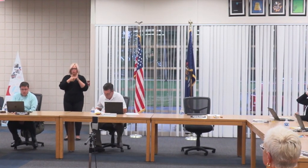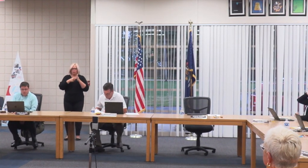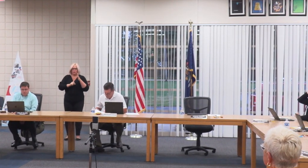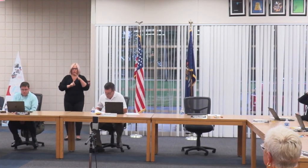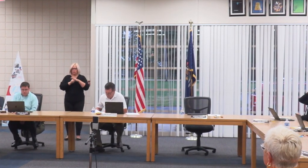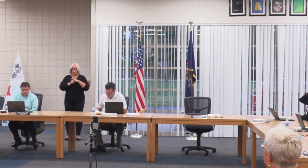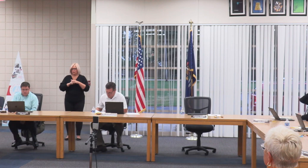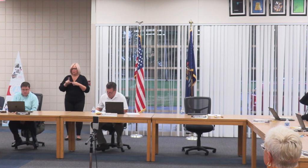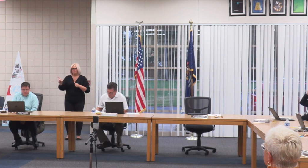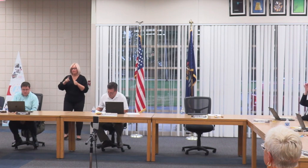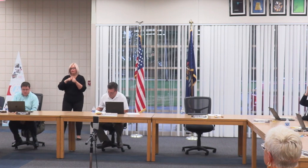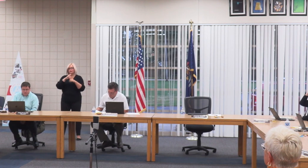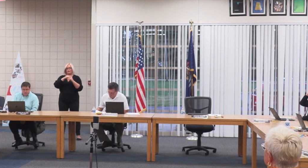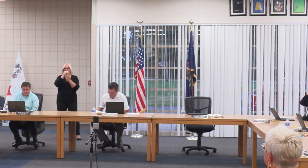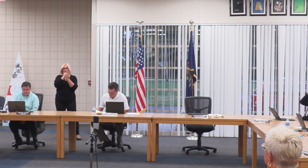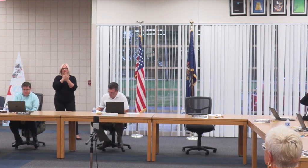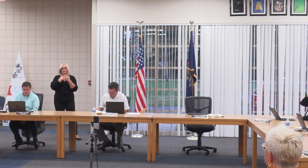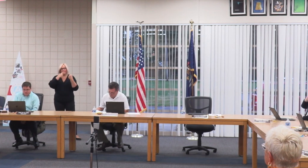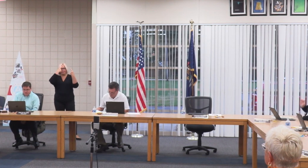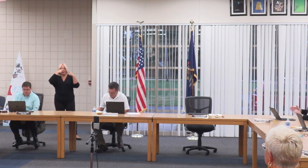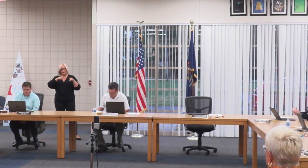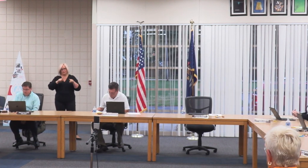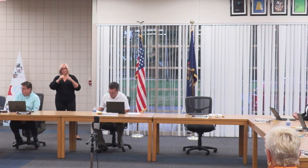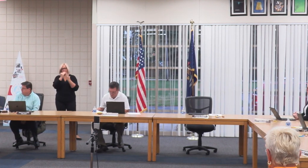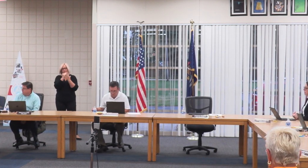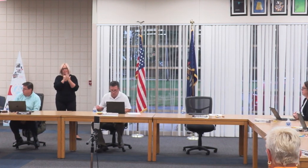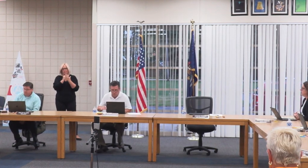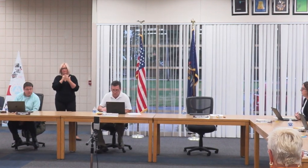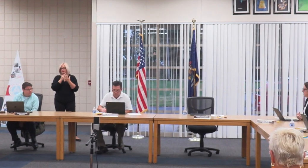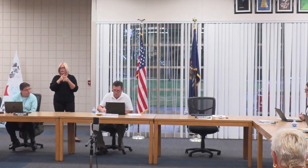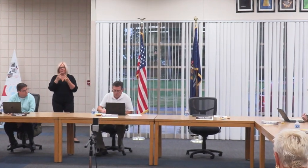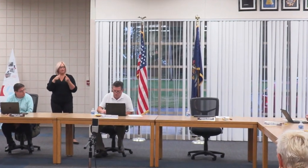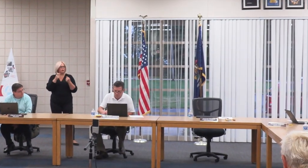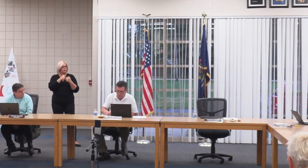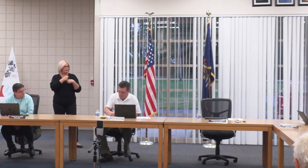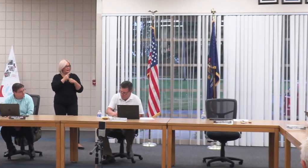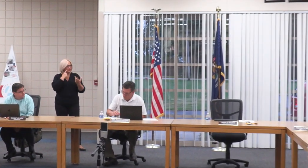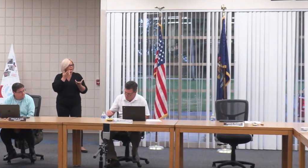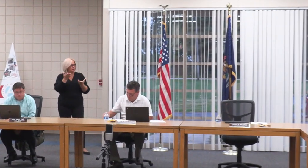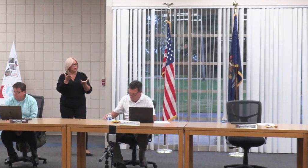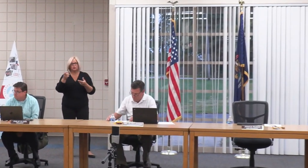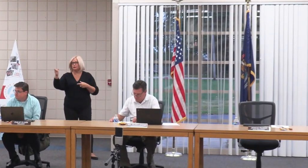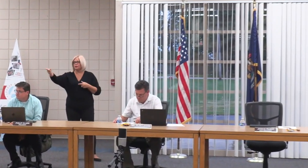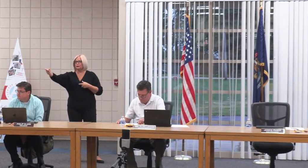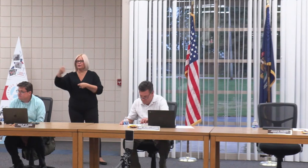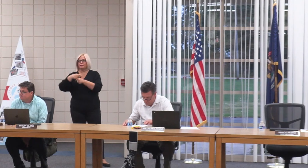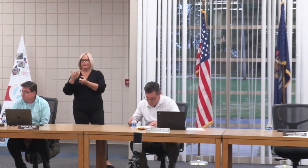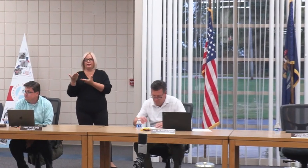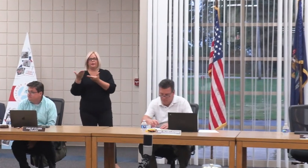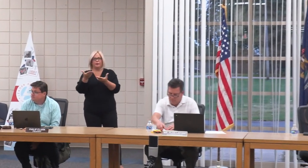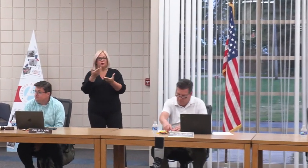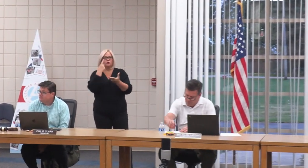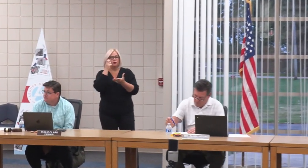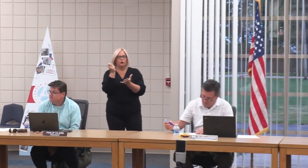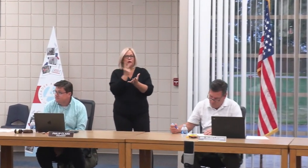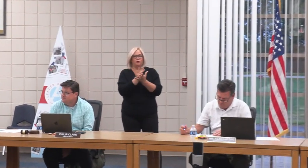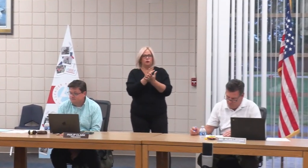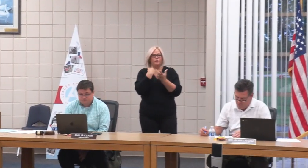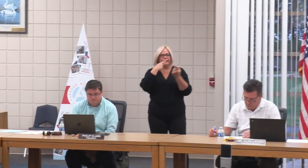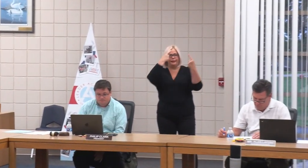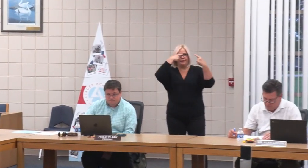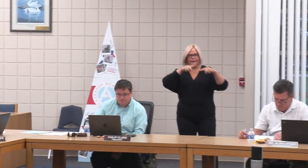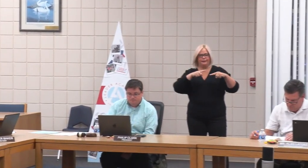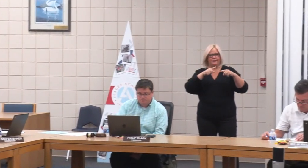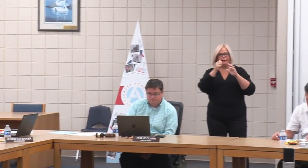Thank you. First, we have our consent agenda items. anyone like to make a motion? Make a motion to the approve the consent